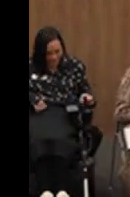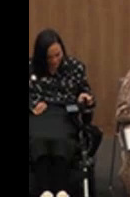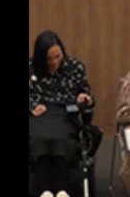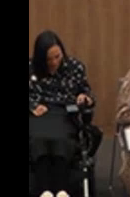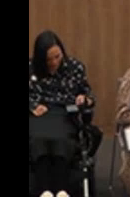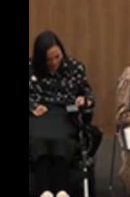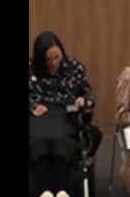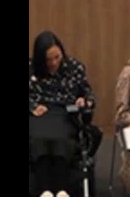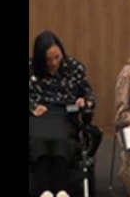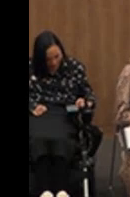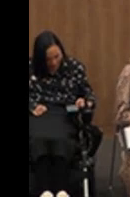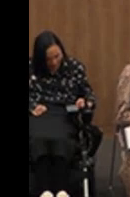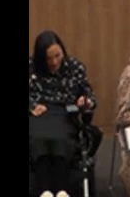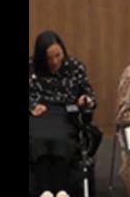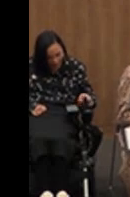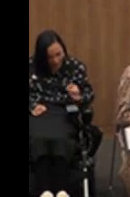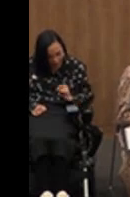anyone else up there?